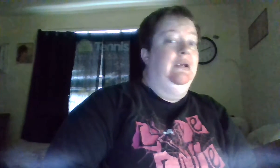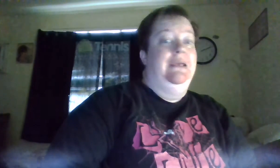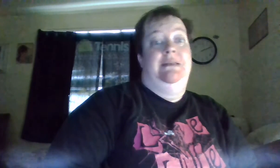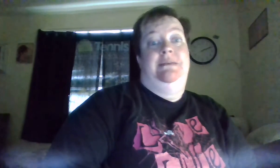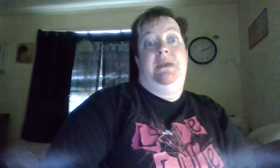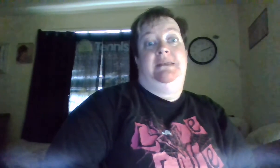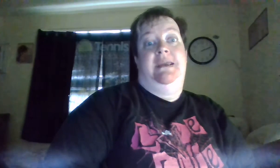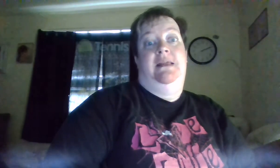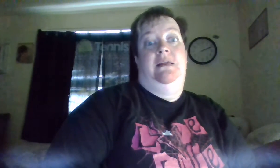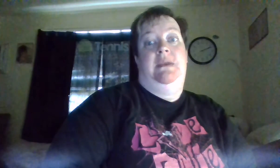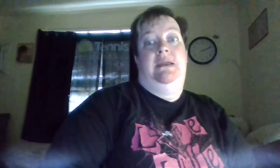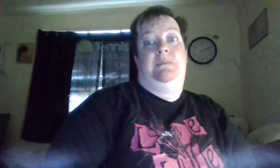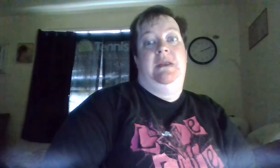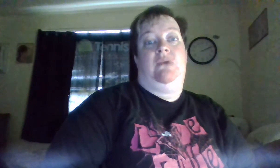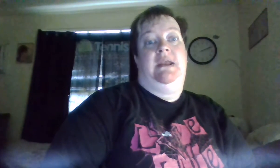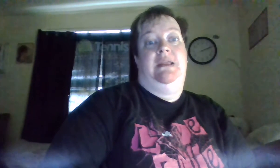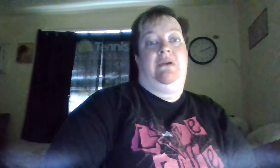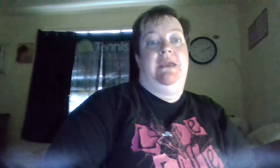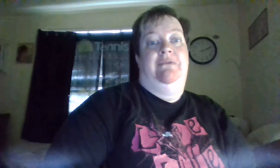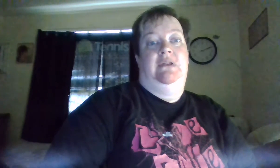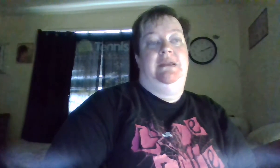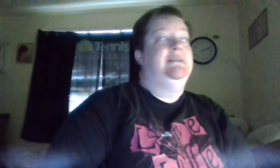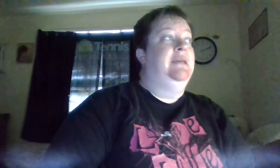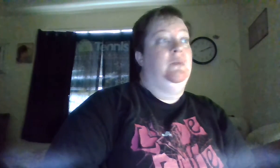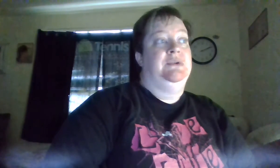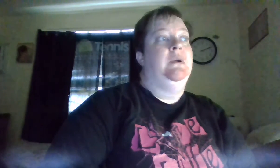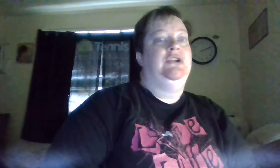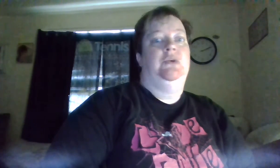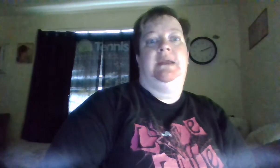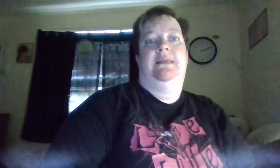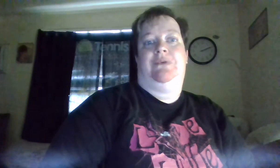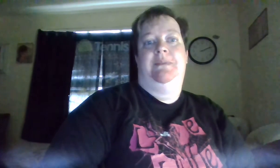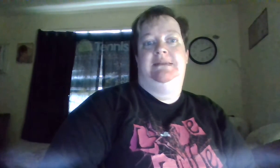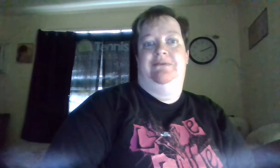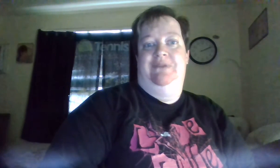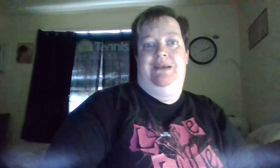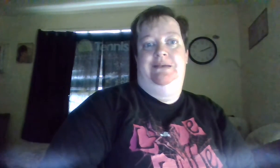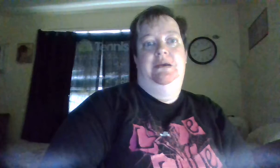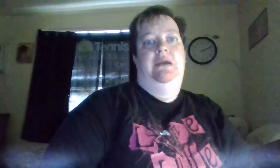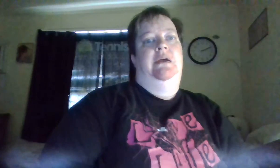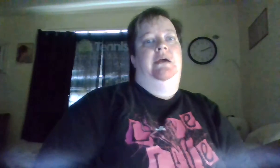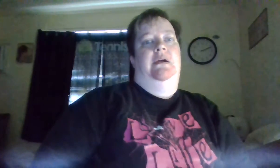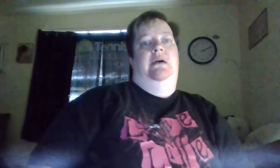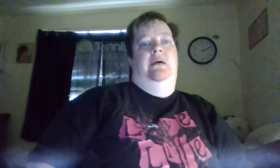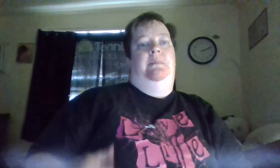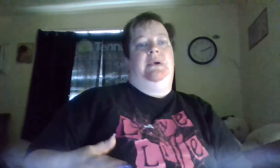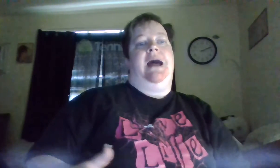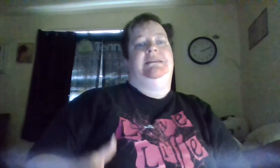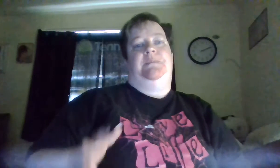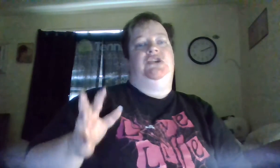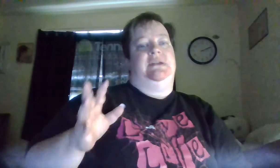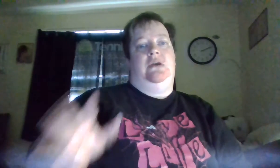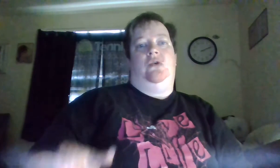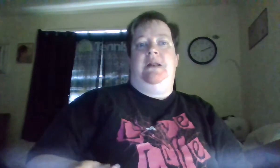in Ben Salem, it's been raining very heavily. They said it was going to. We're getting the remnants of Nate. But God's been just